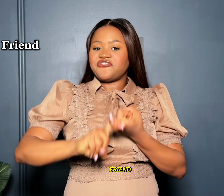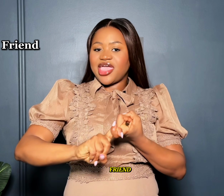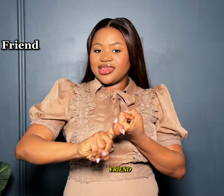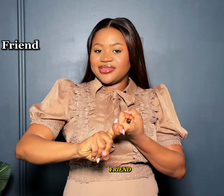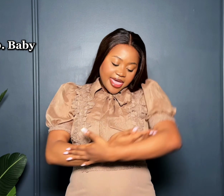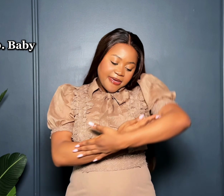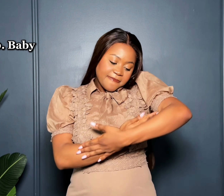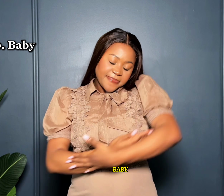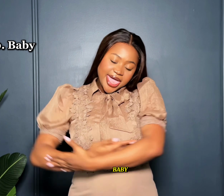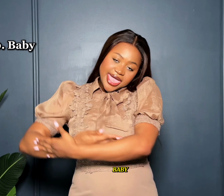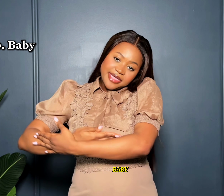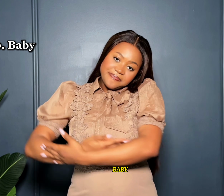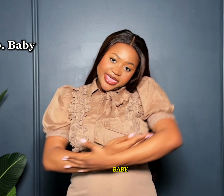Friend. Baby.